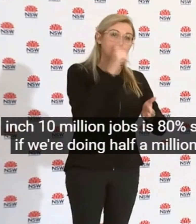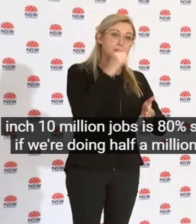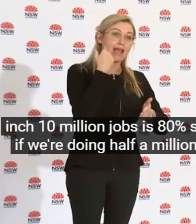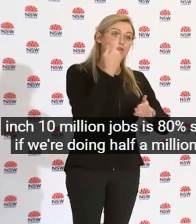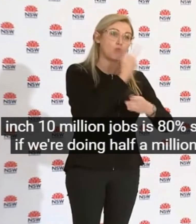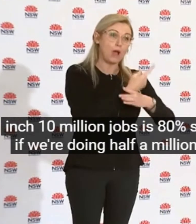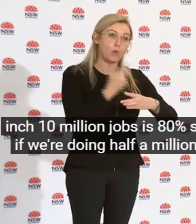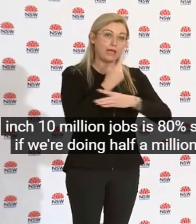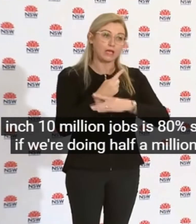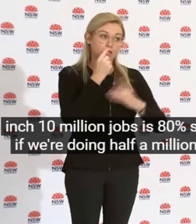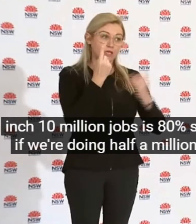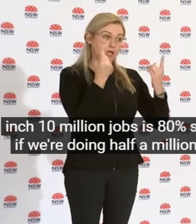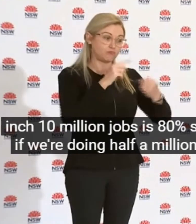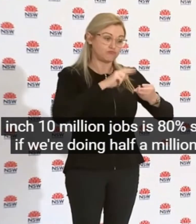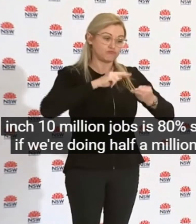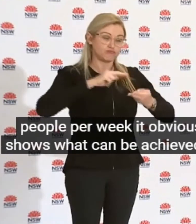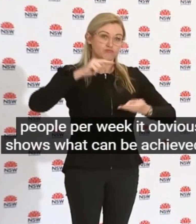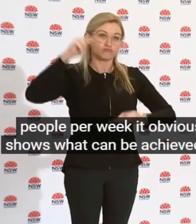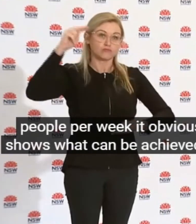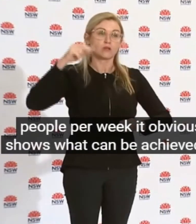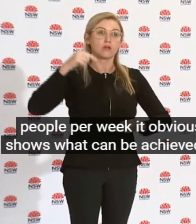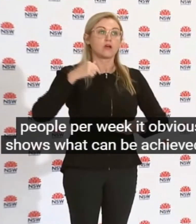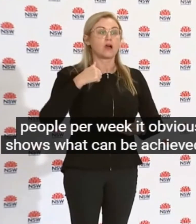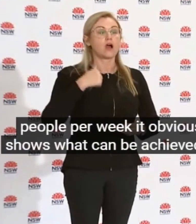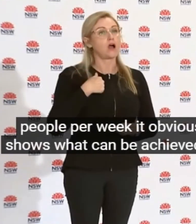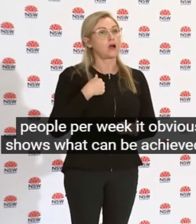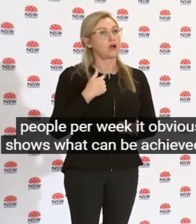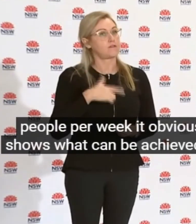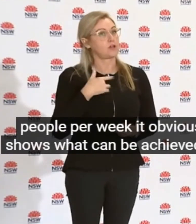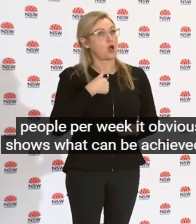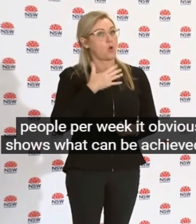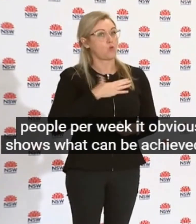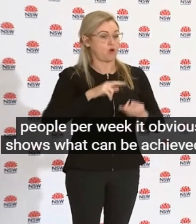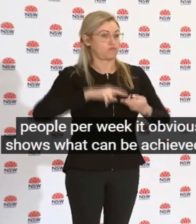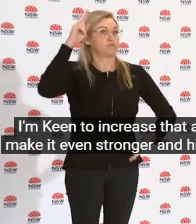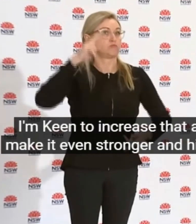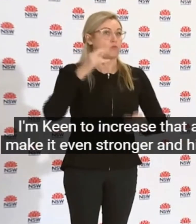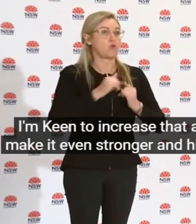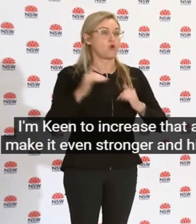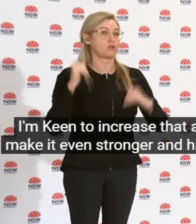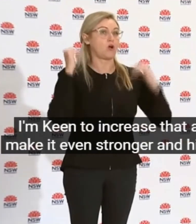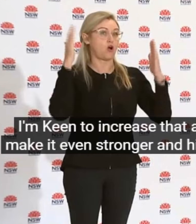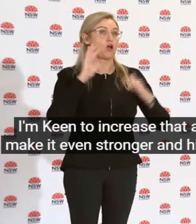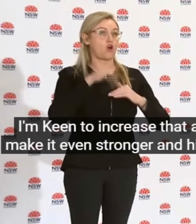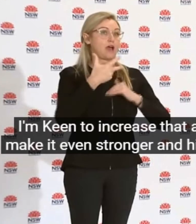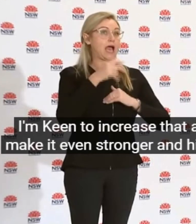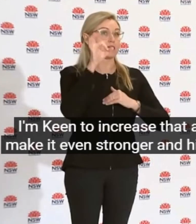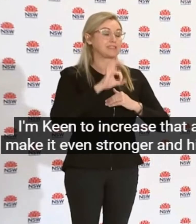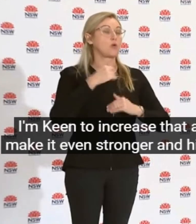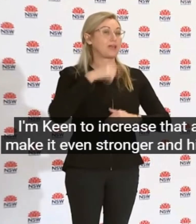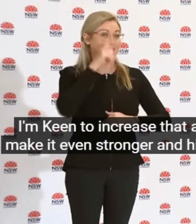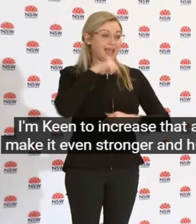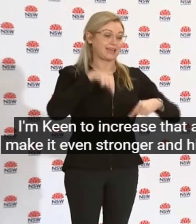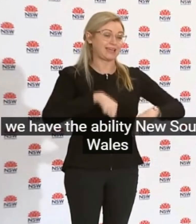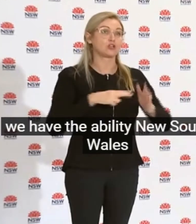can be achieved. But I'm keen to increase that and make it even stronger and higher. We have the ability in New South Wales to do more. The pharmacists have